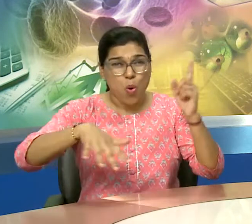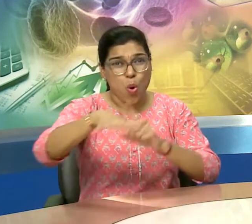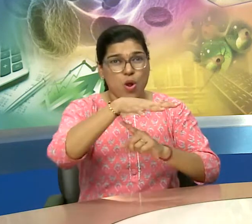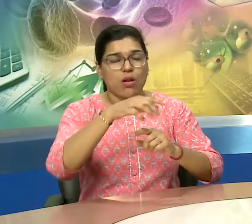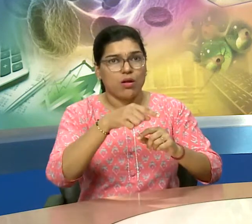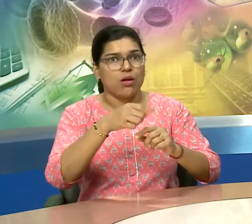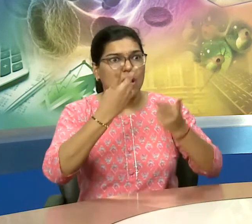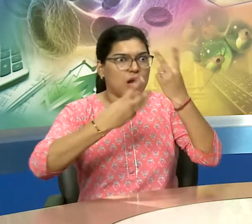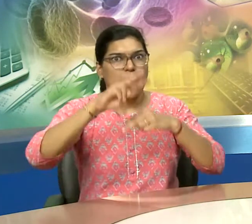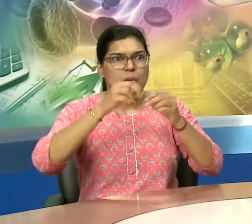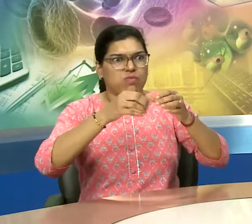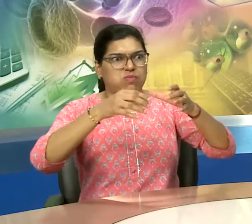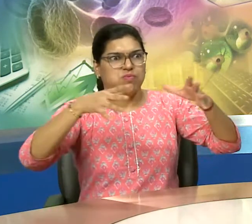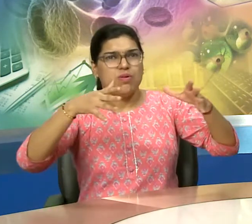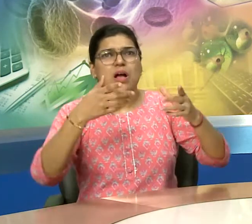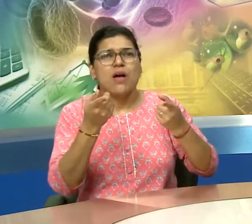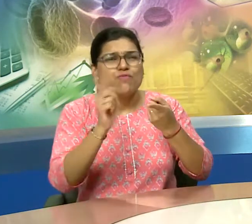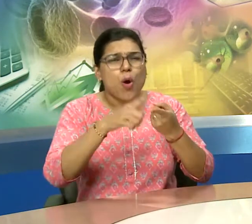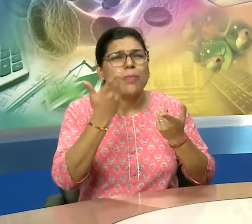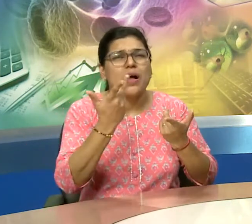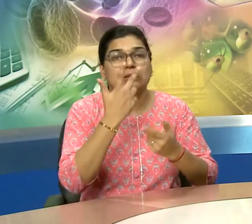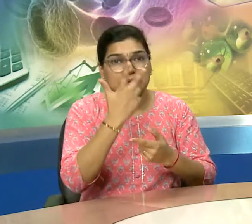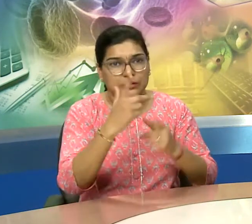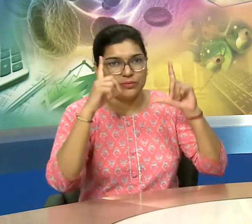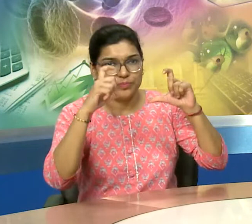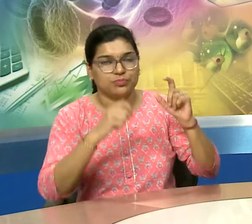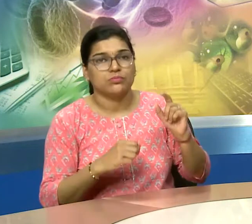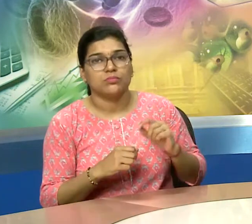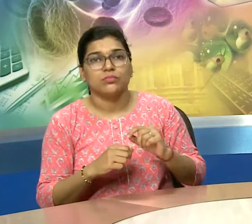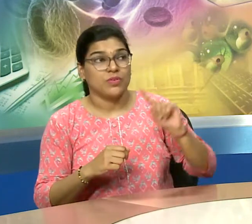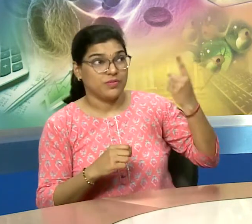It explains the impact of population growth on environment.